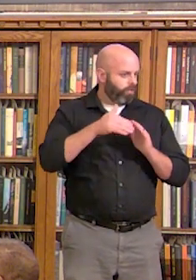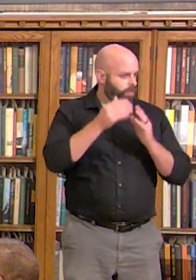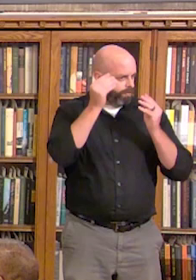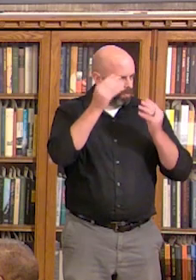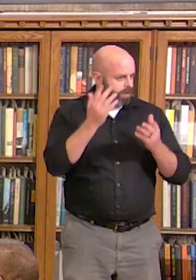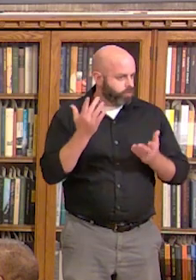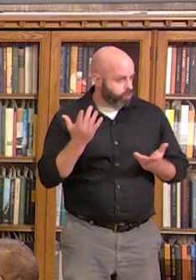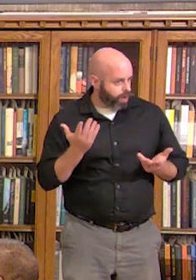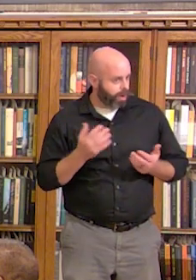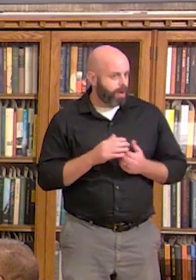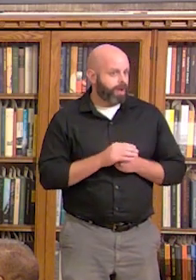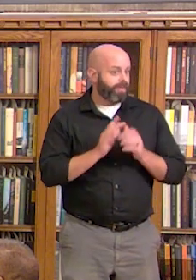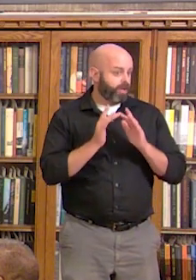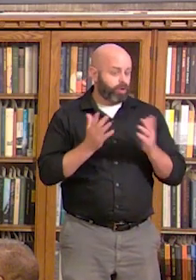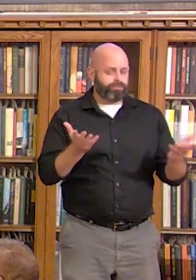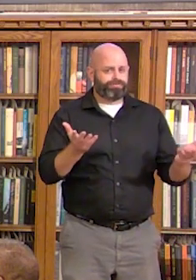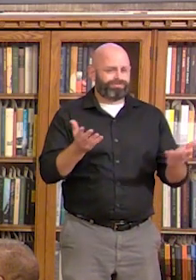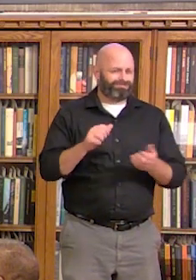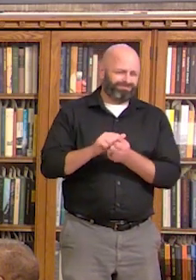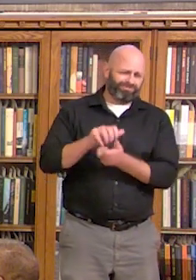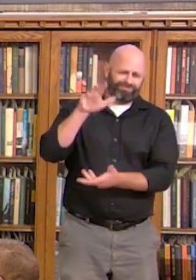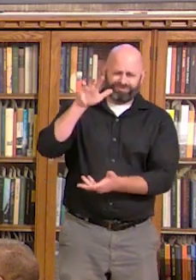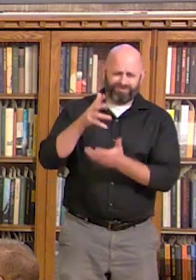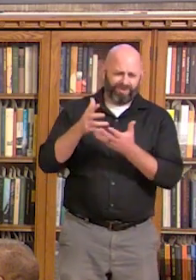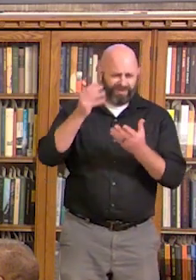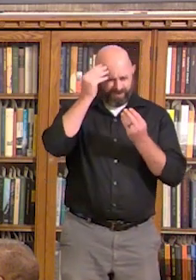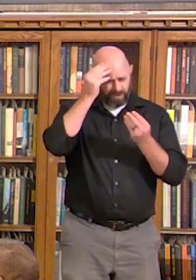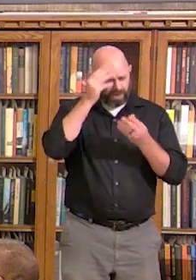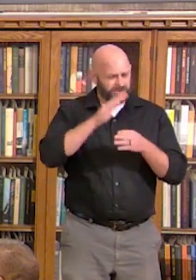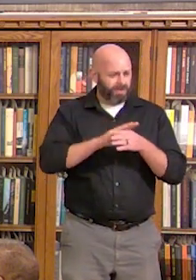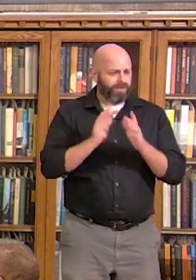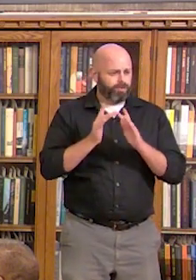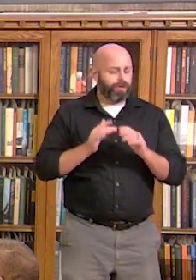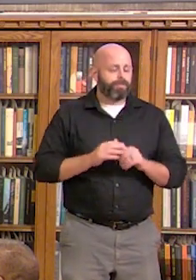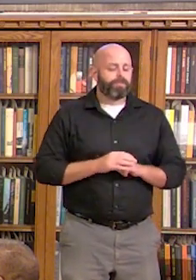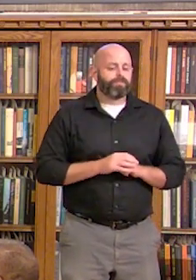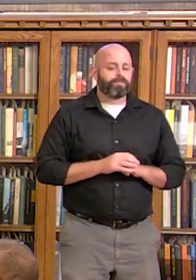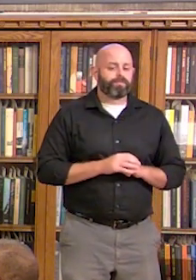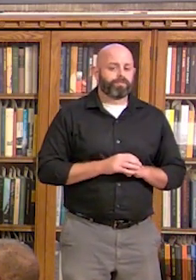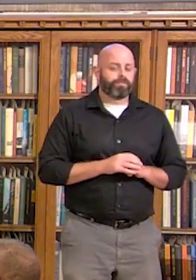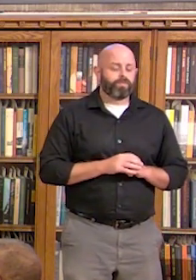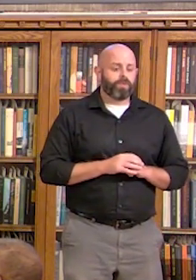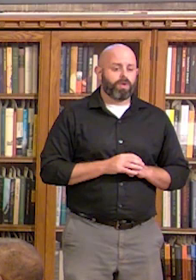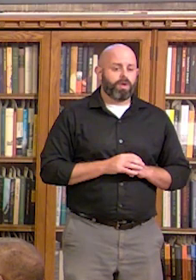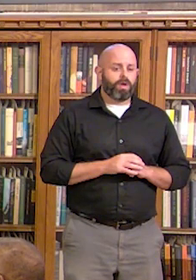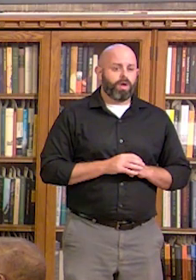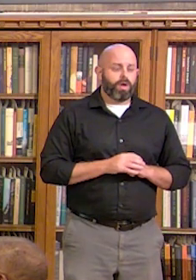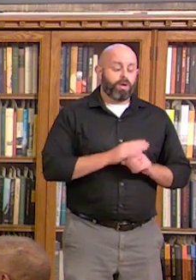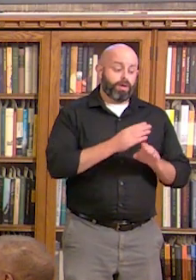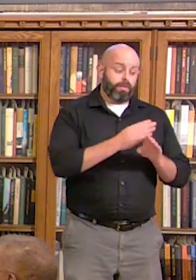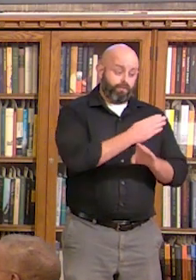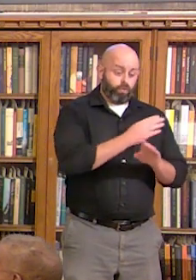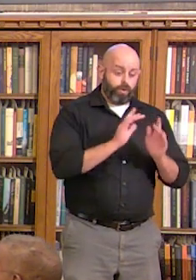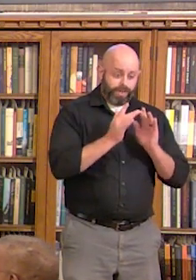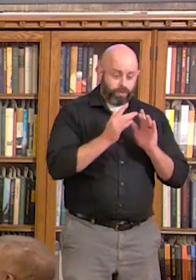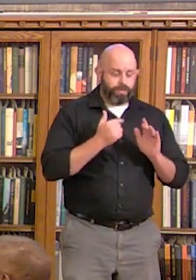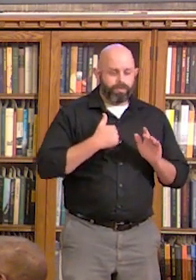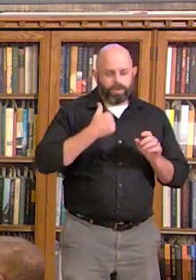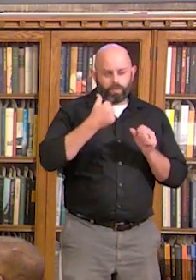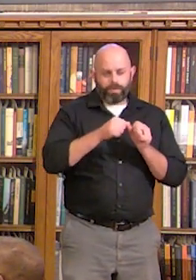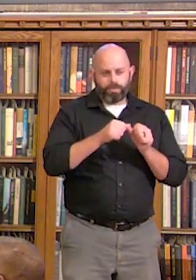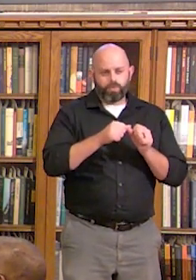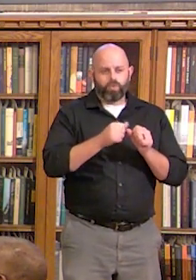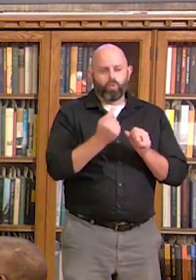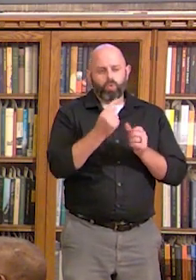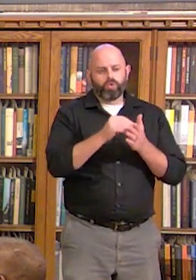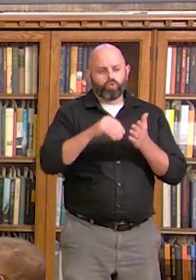because of the internet and so um I have and actually even before the internet I remember a